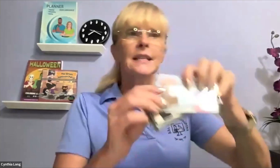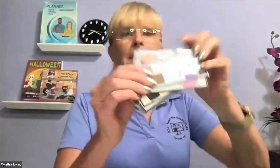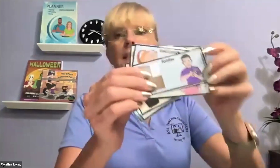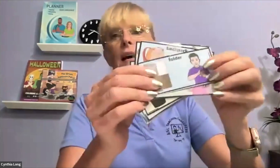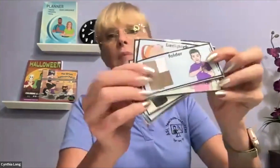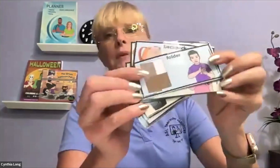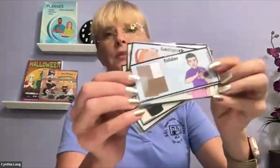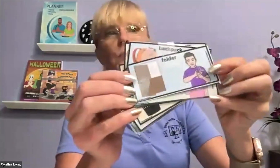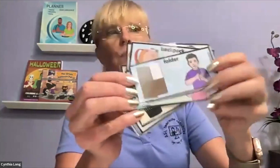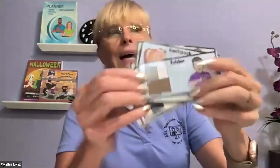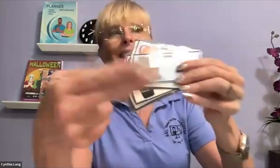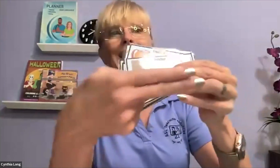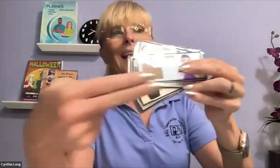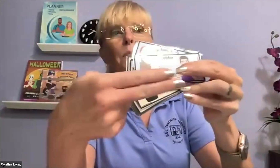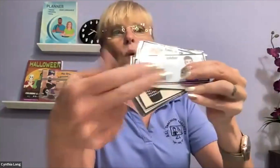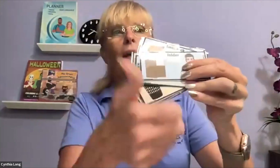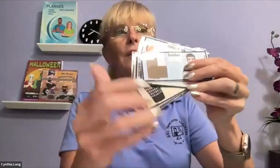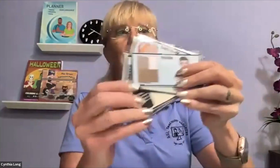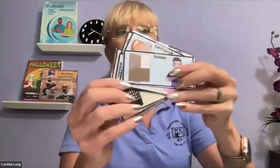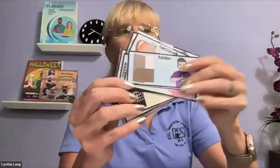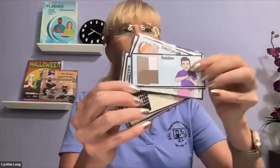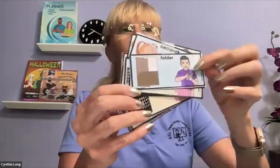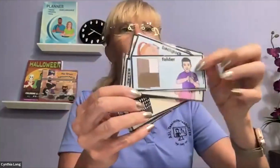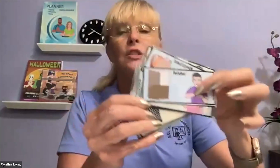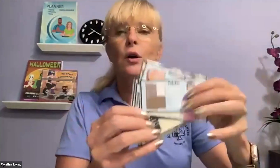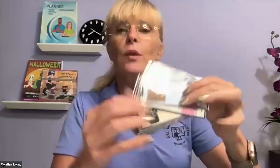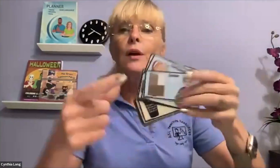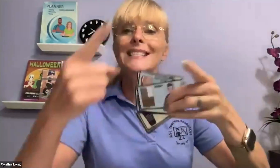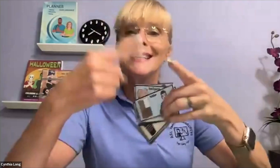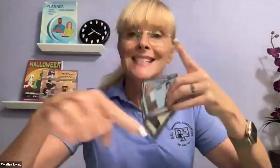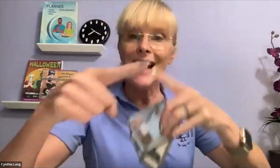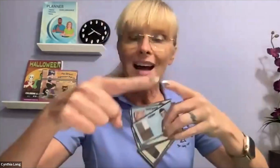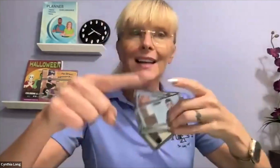set these up to label everything. So there is the sign,